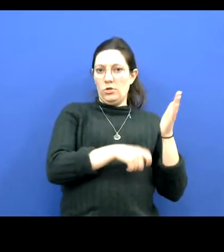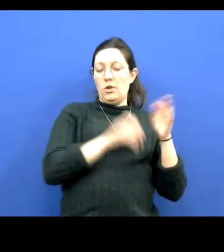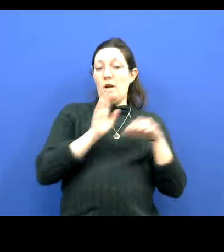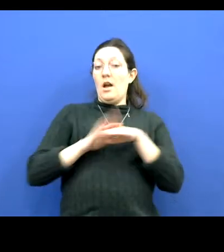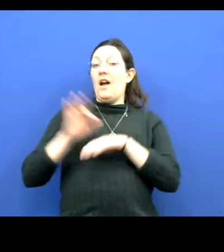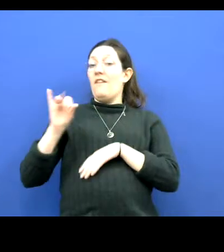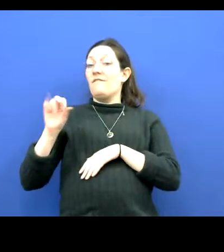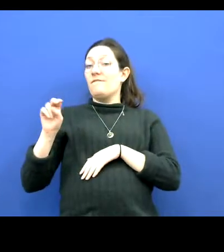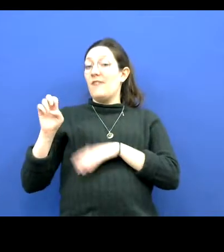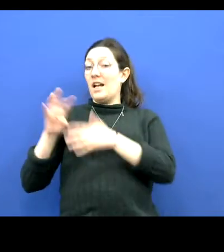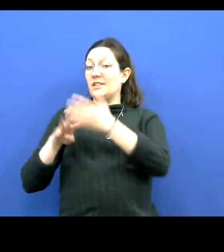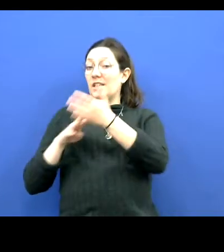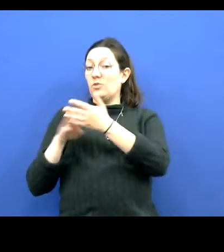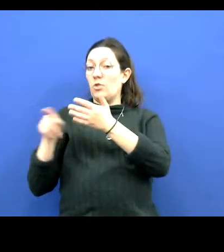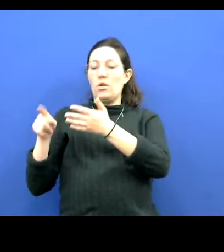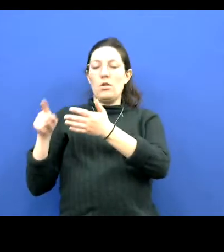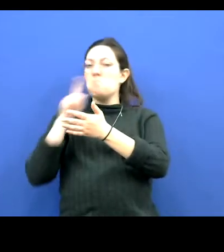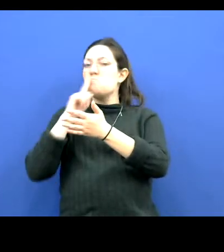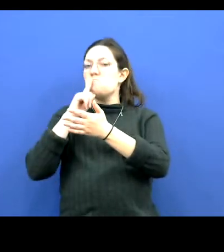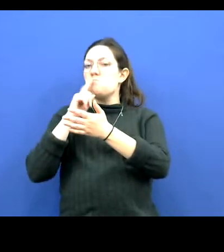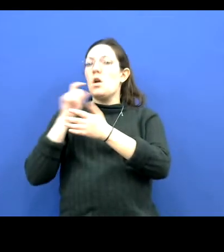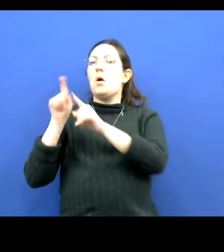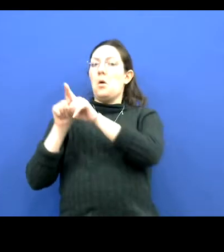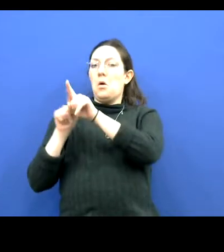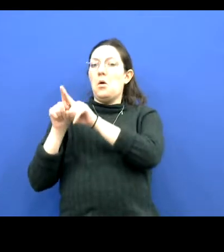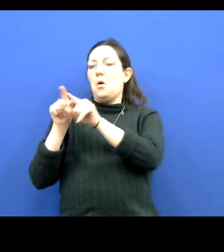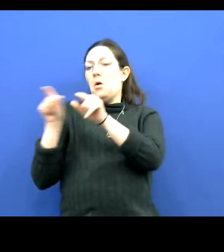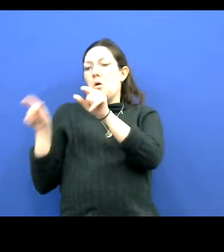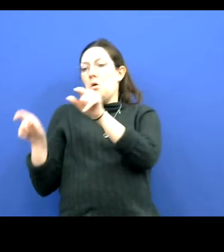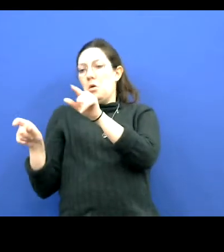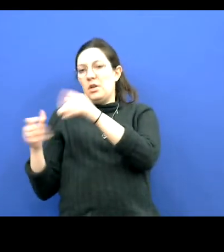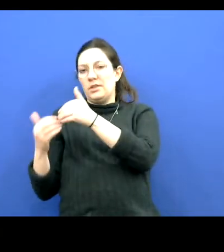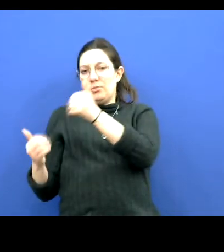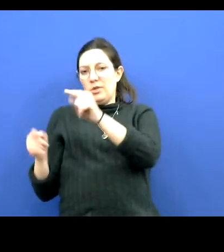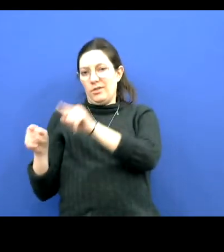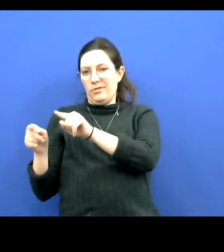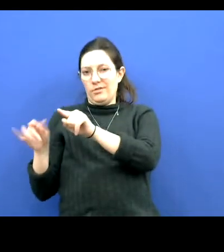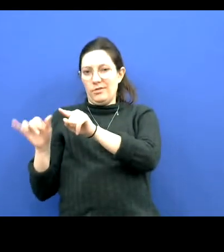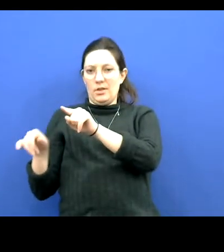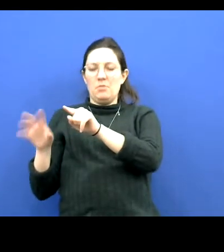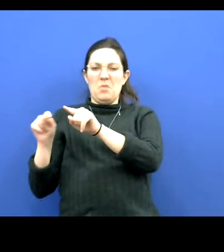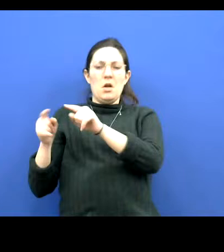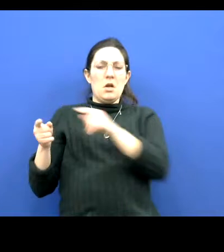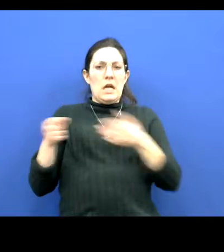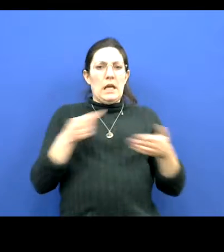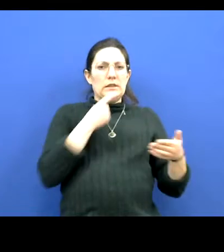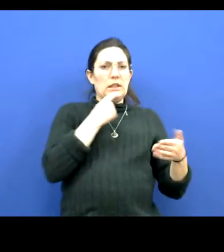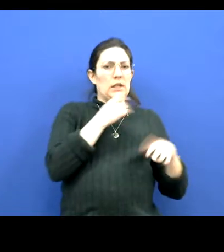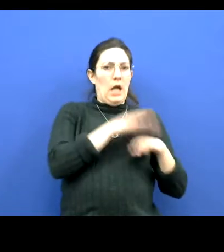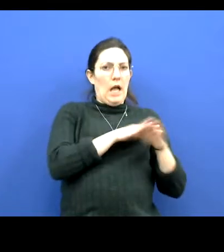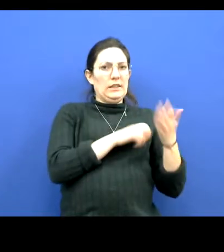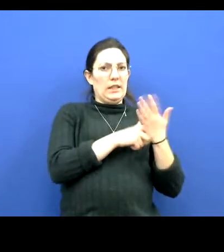did not. We identified the thing separate, but Thank you. I didn't it know has that. it right on there, including we